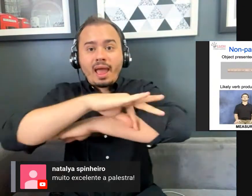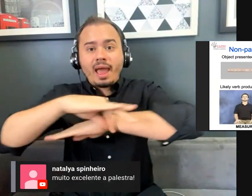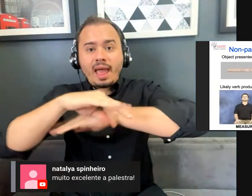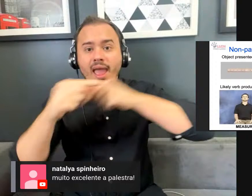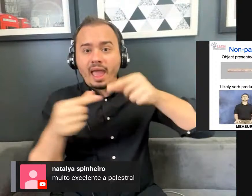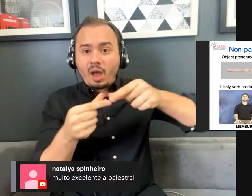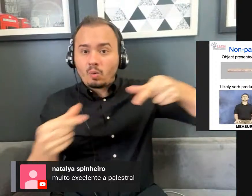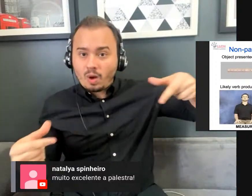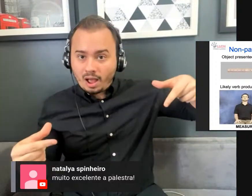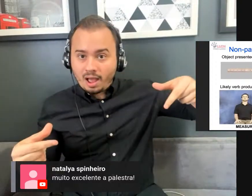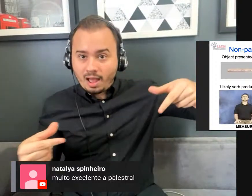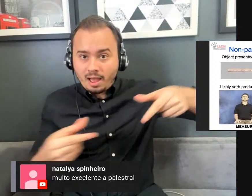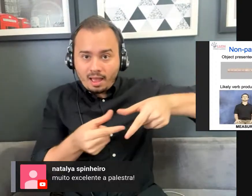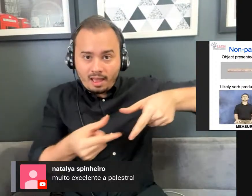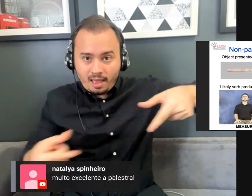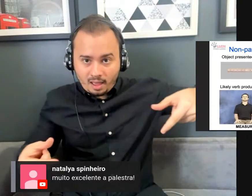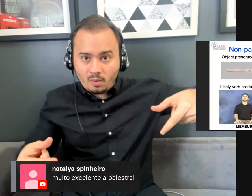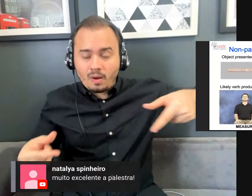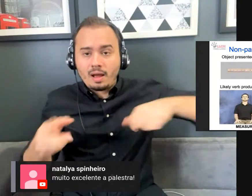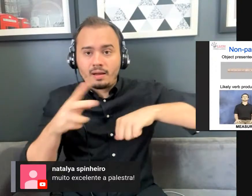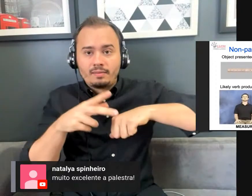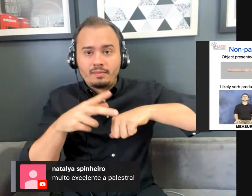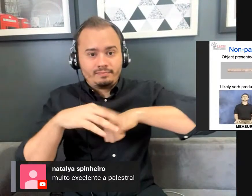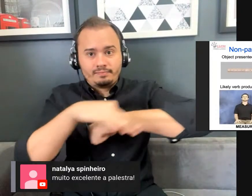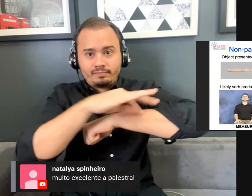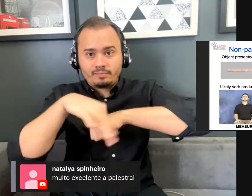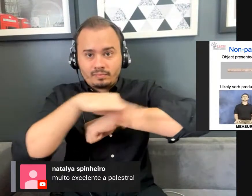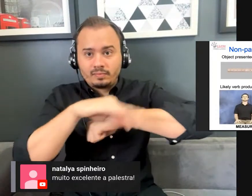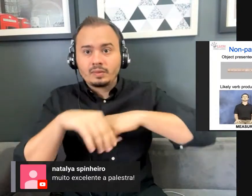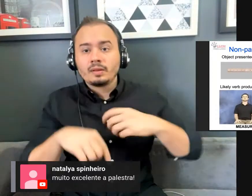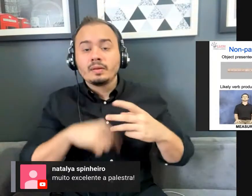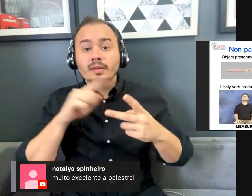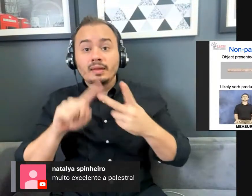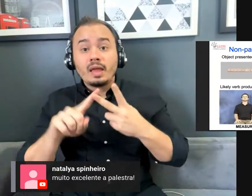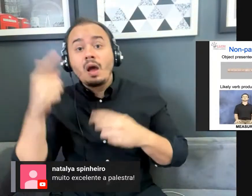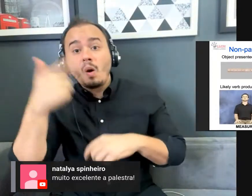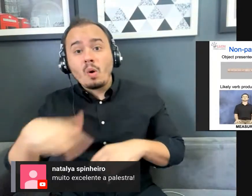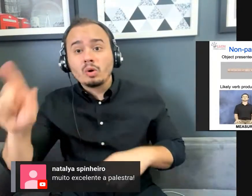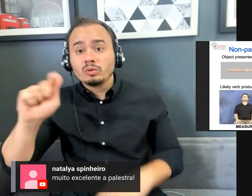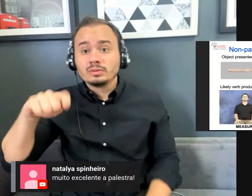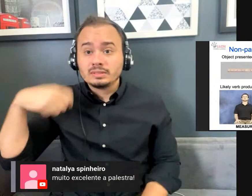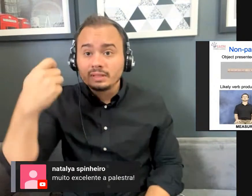And for syrup, you get this wonderful ASL sign for pour syrup.